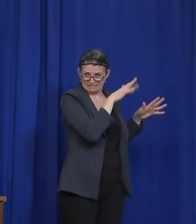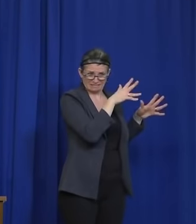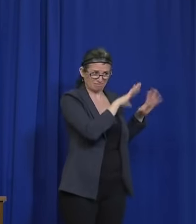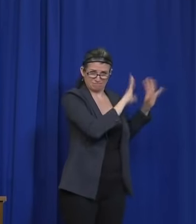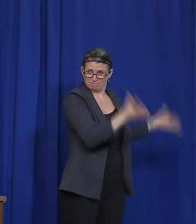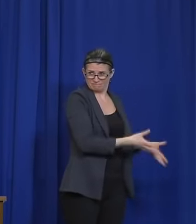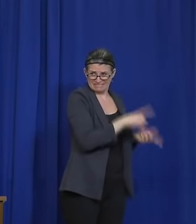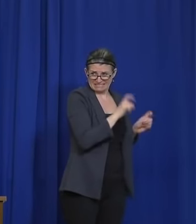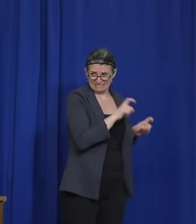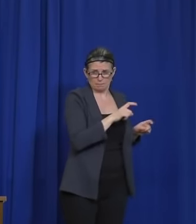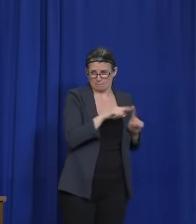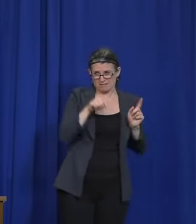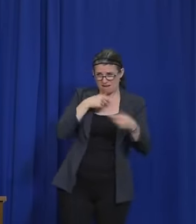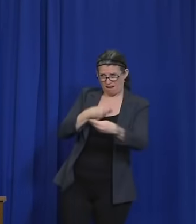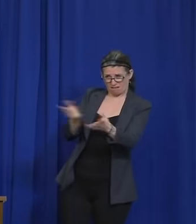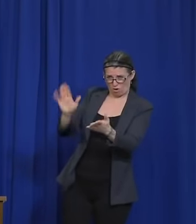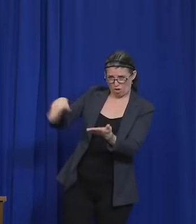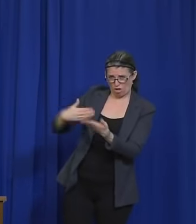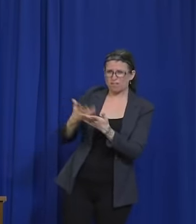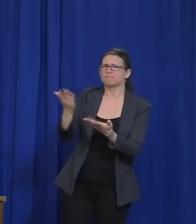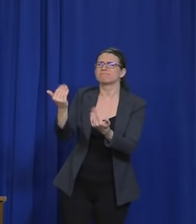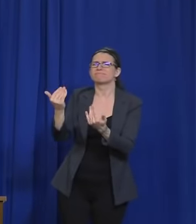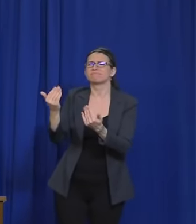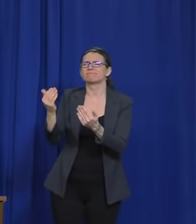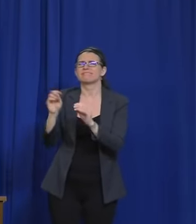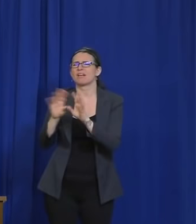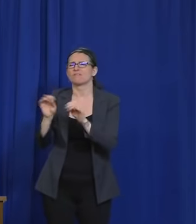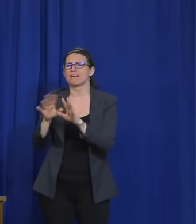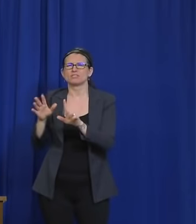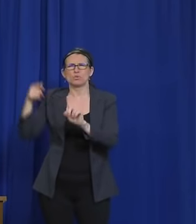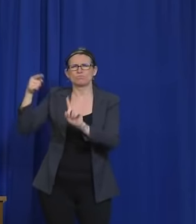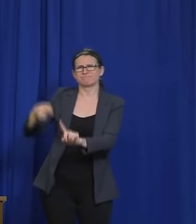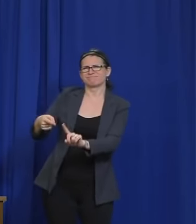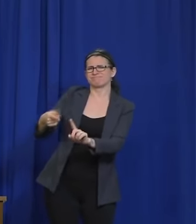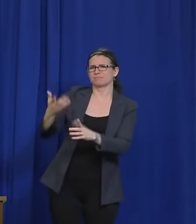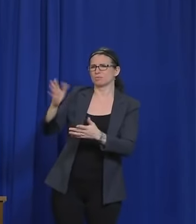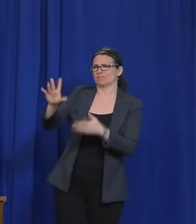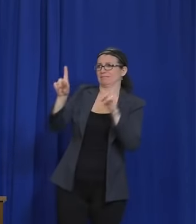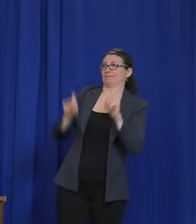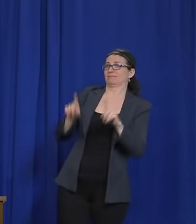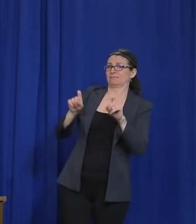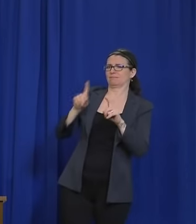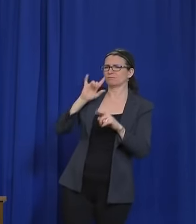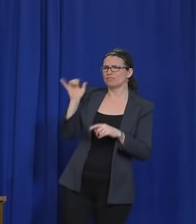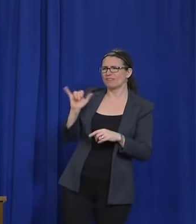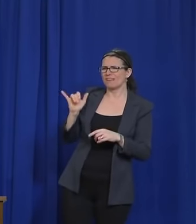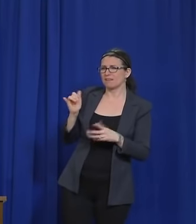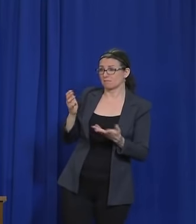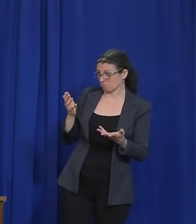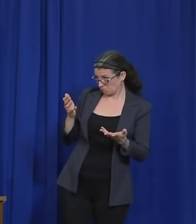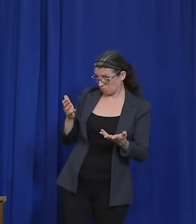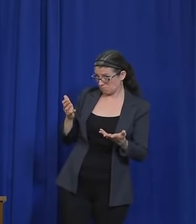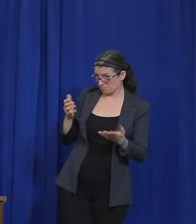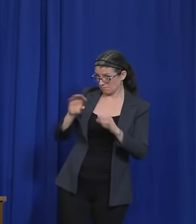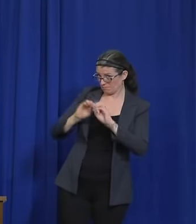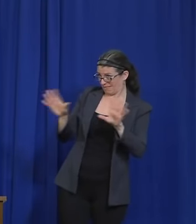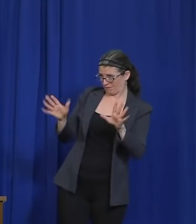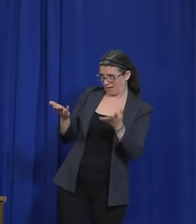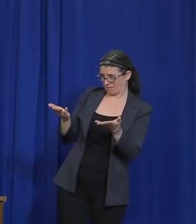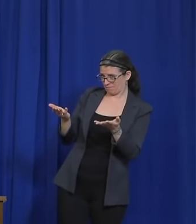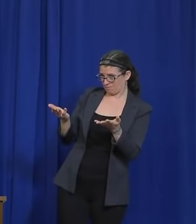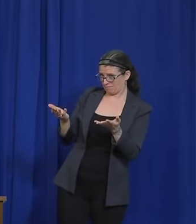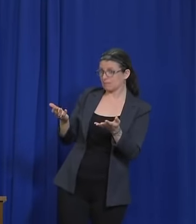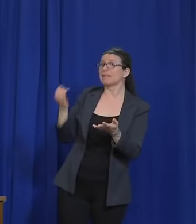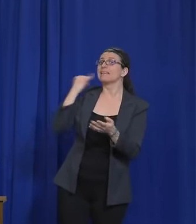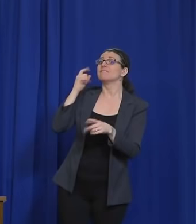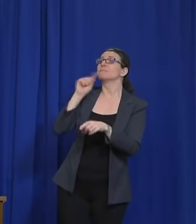So when do you have any kind of timeline to where we can finally get to a place where if people are sick, they'll be